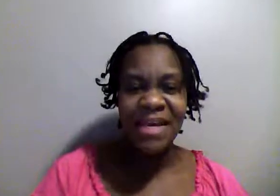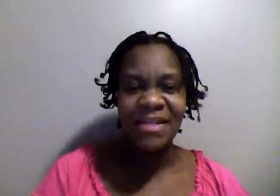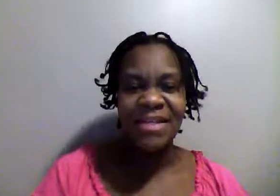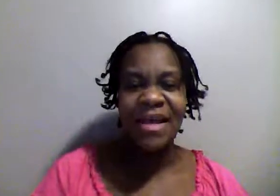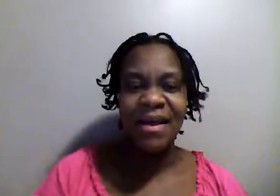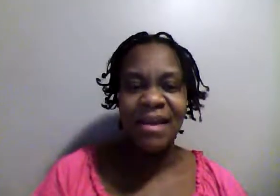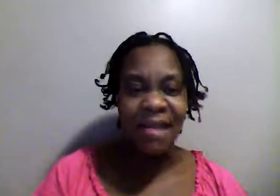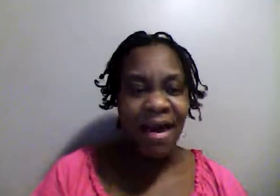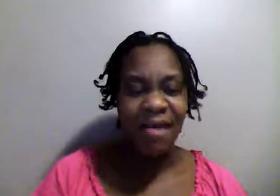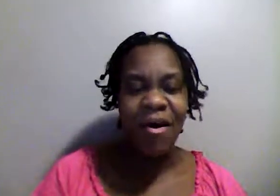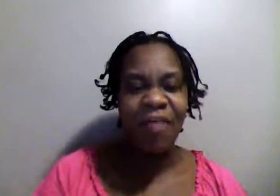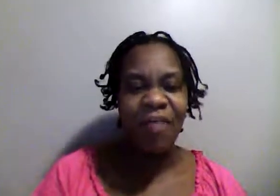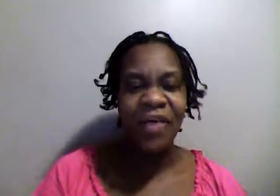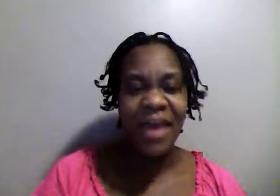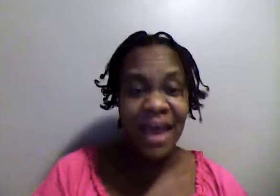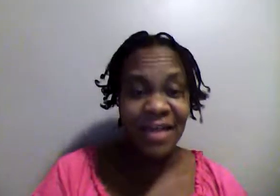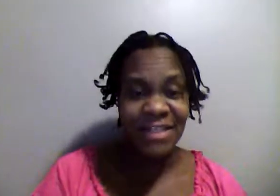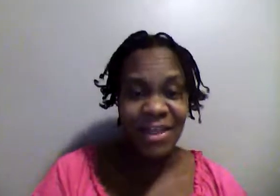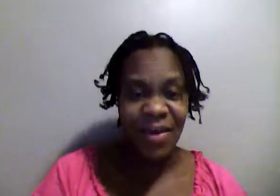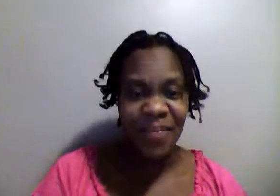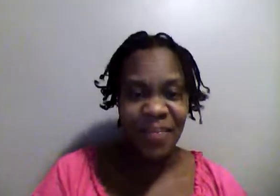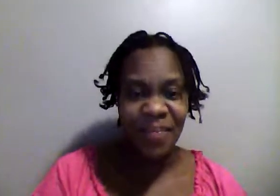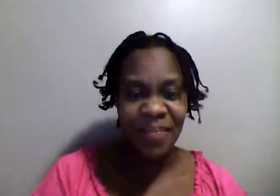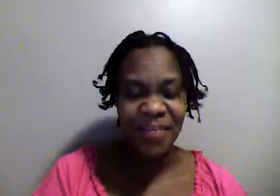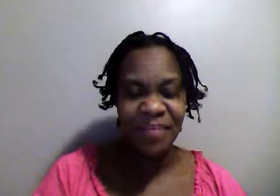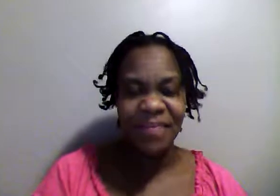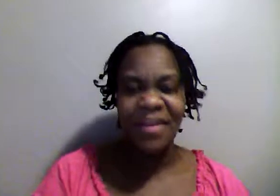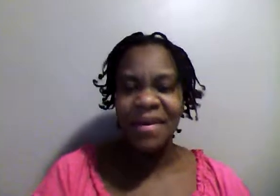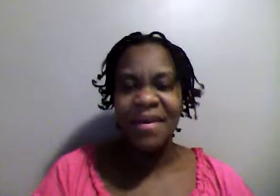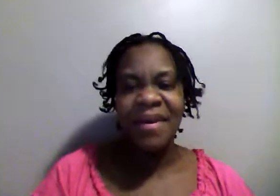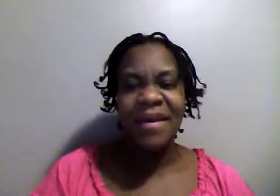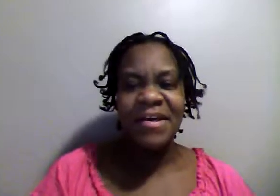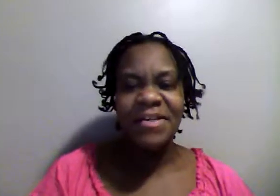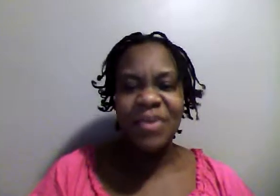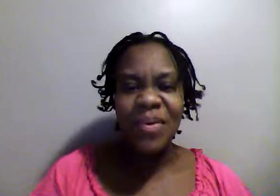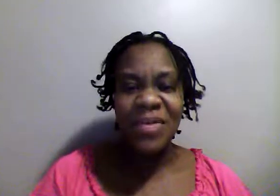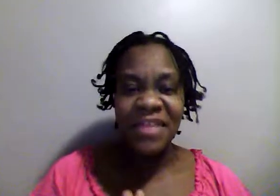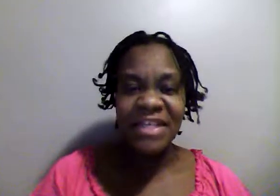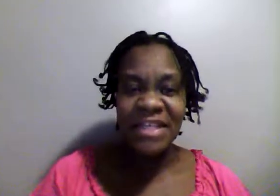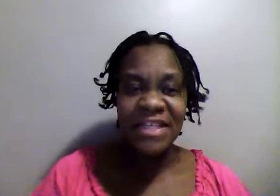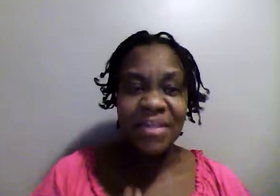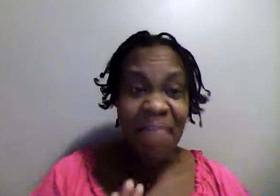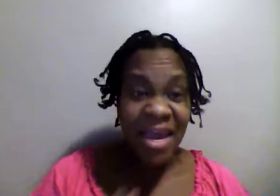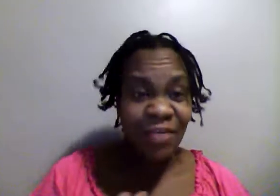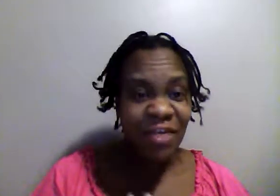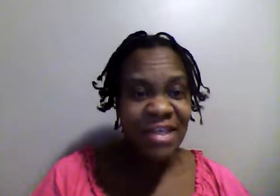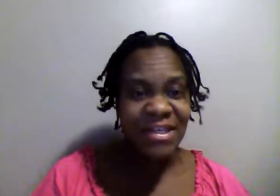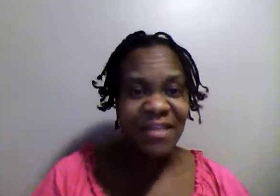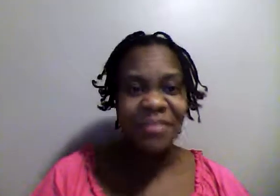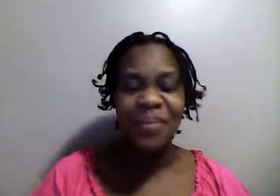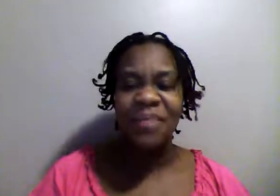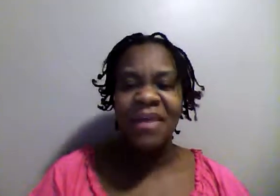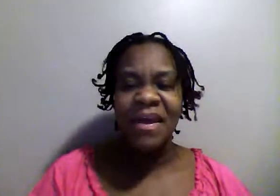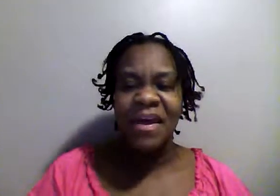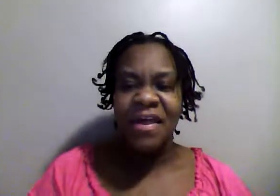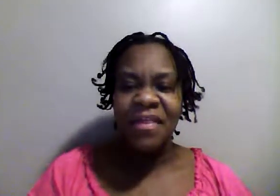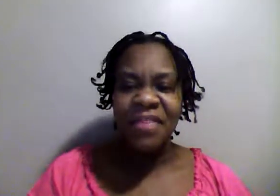is lack of calcium. So this is the main reason. The thing